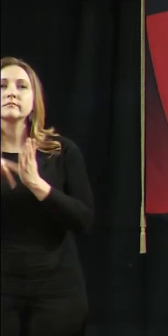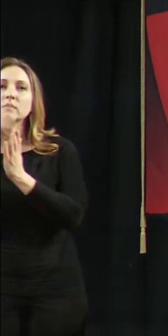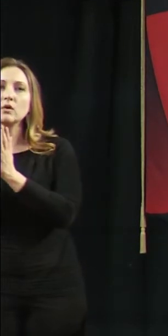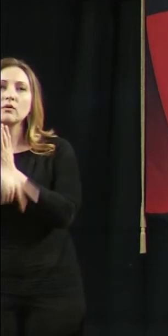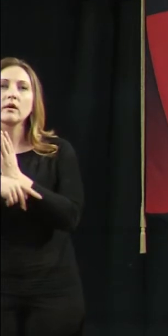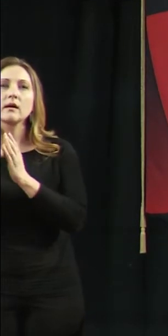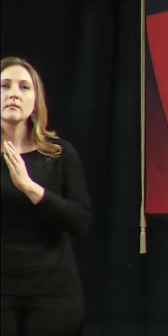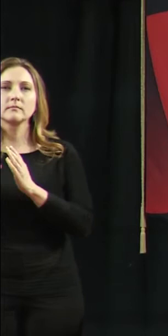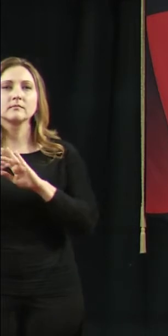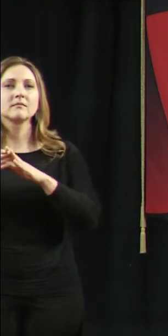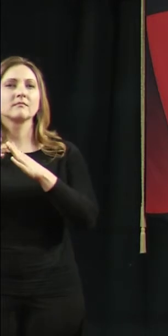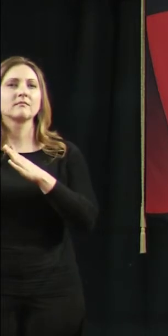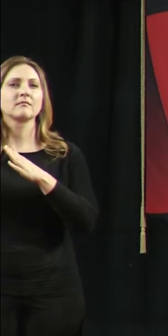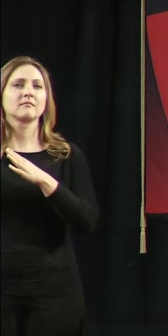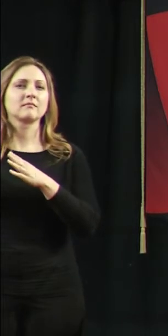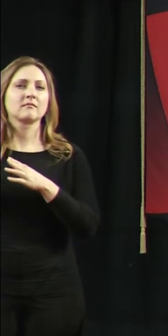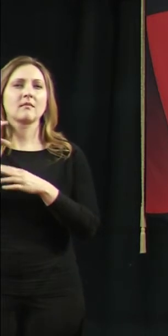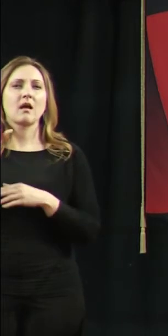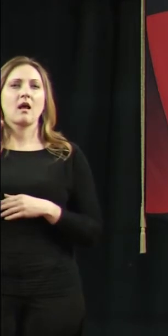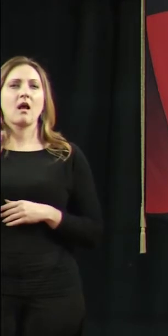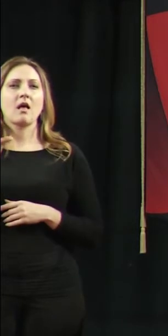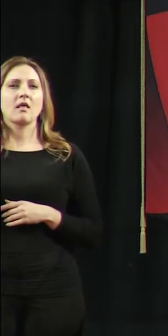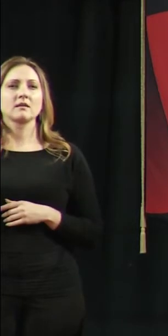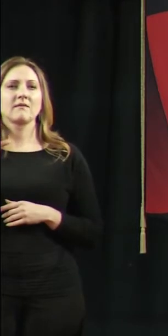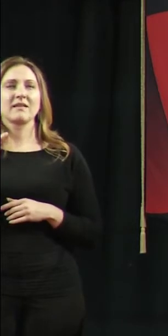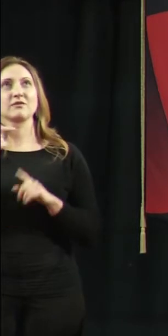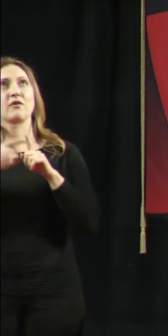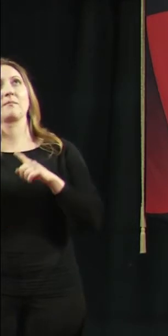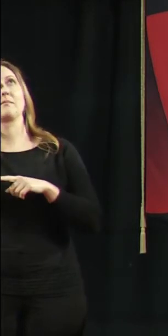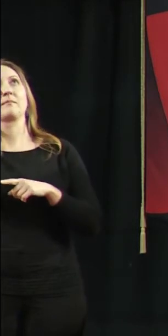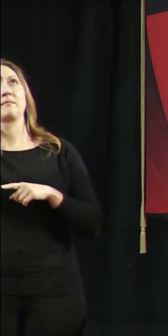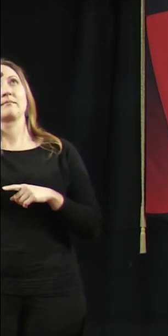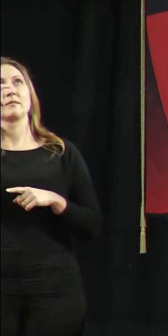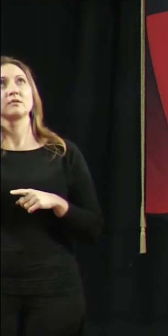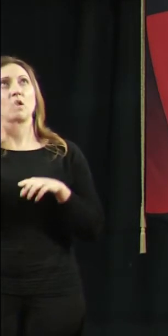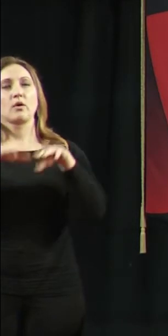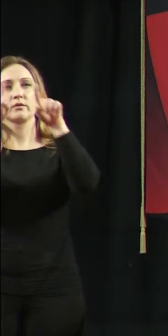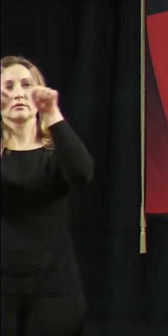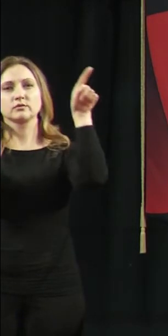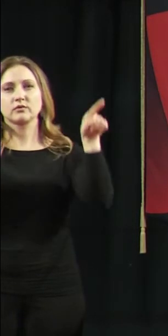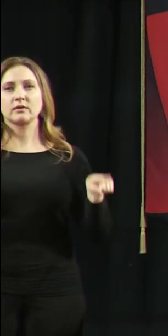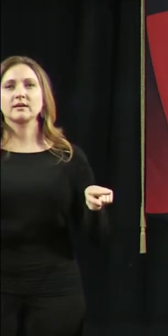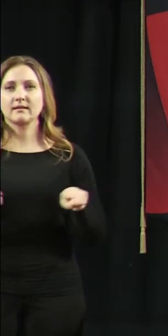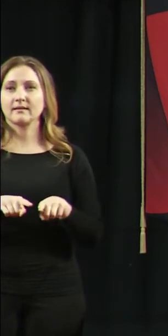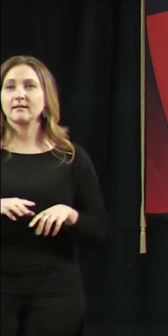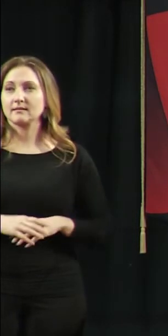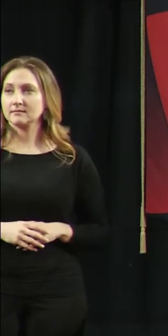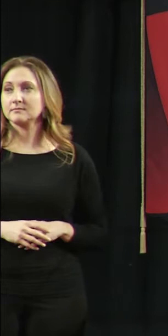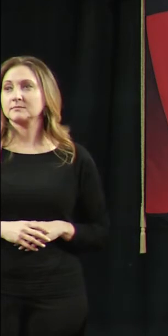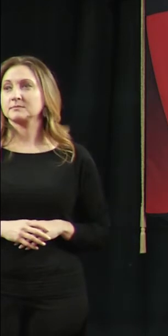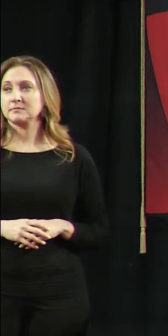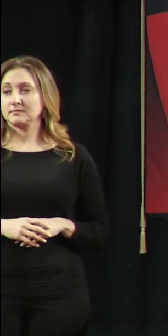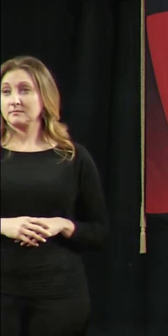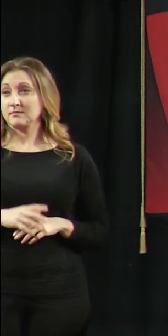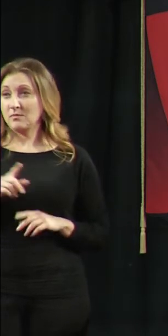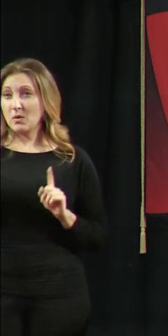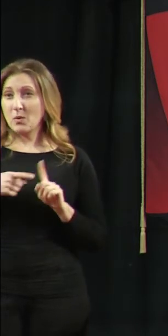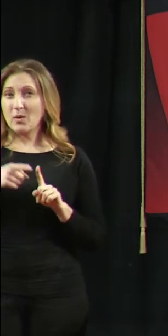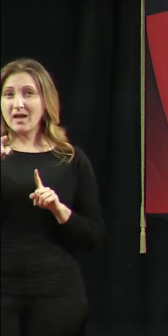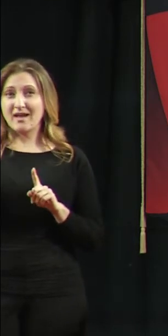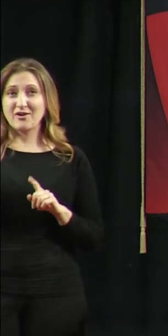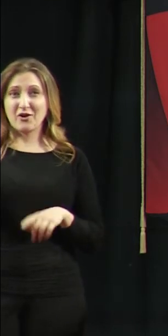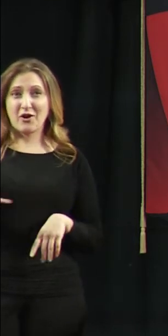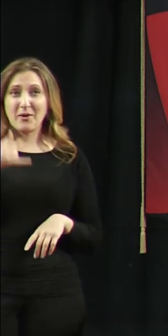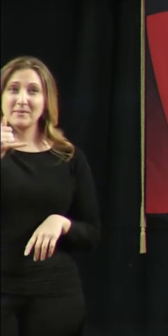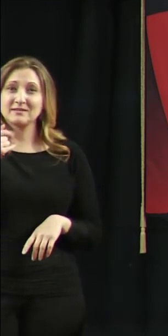became Atlas V, one of the rockets that you saw launched here tonight. I was surprised one day when he called